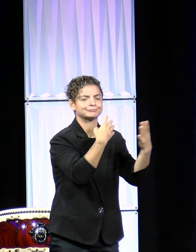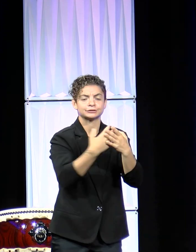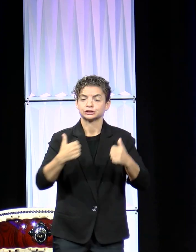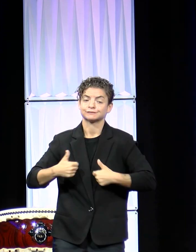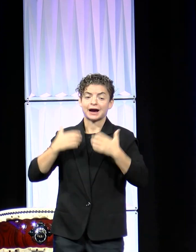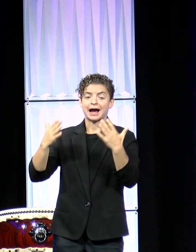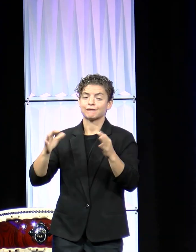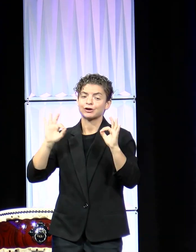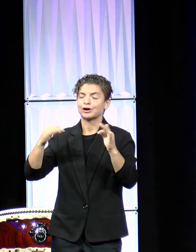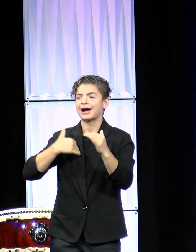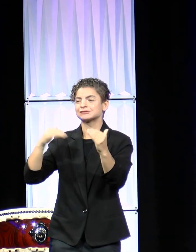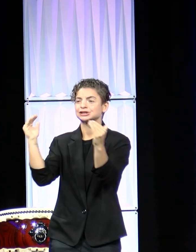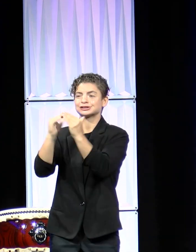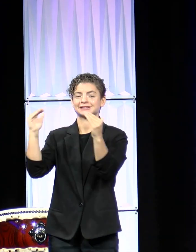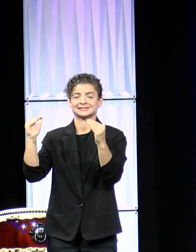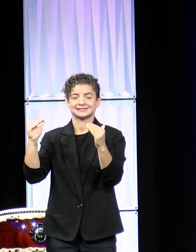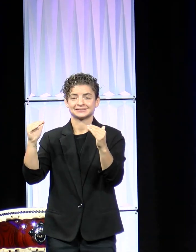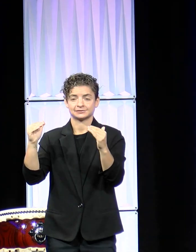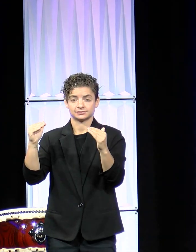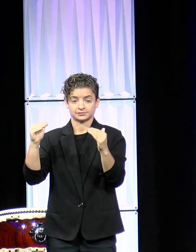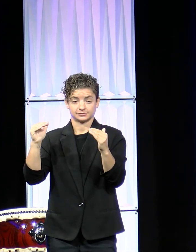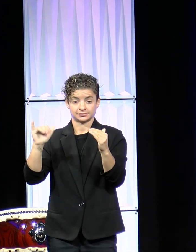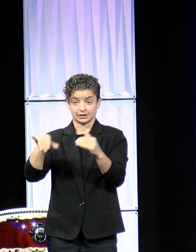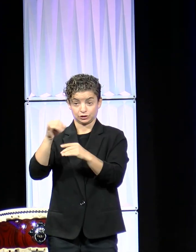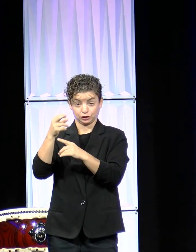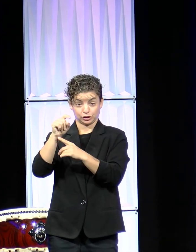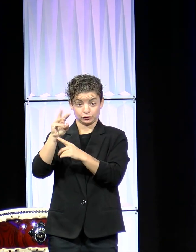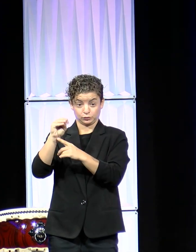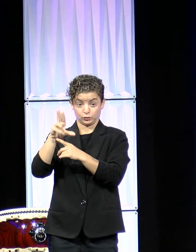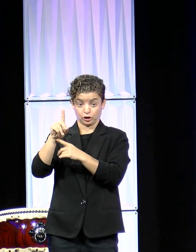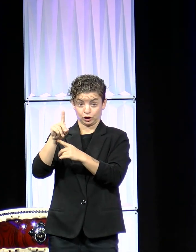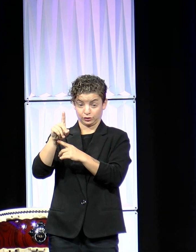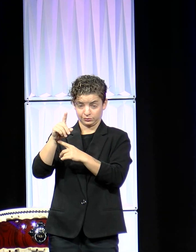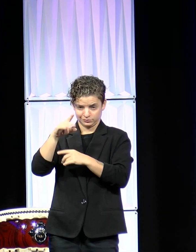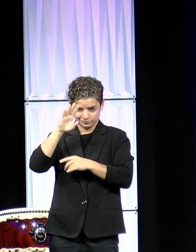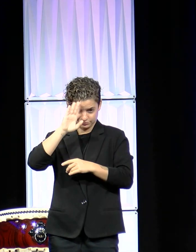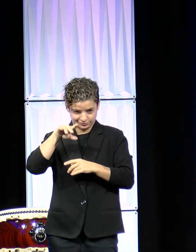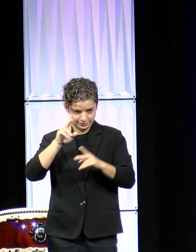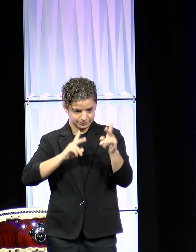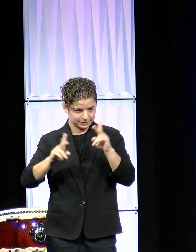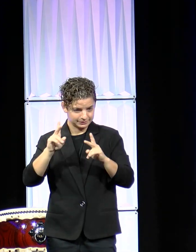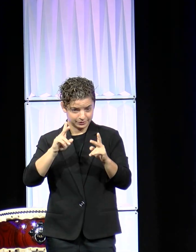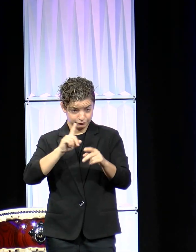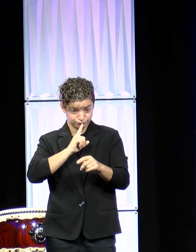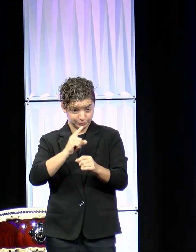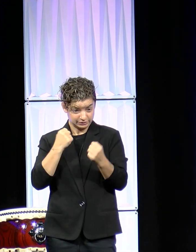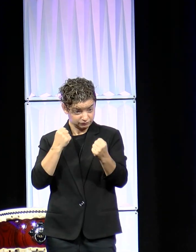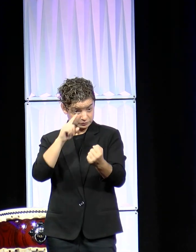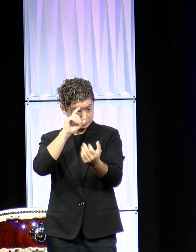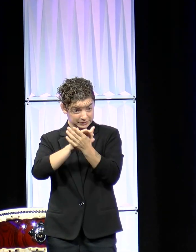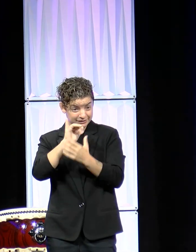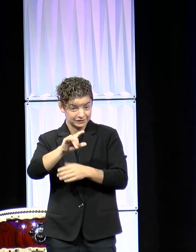Do you know that there are people who have a strong belief in a just world?